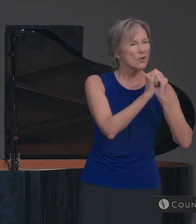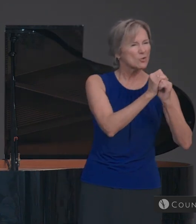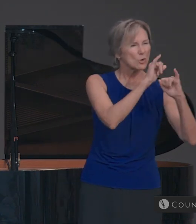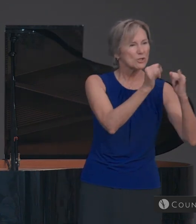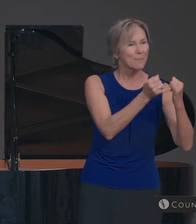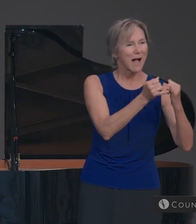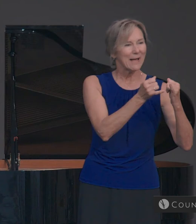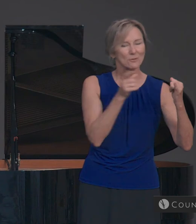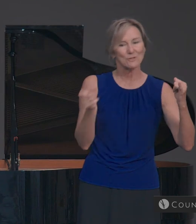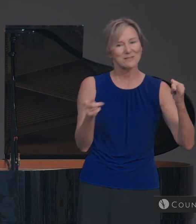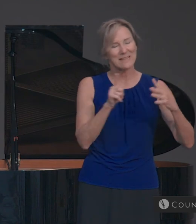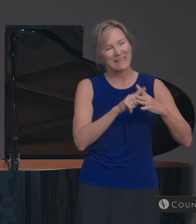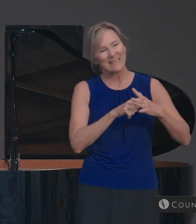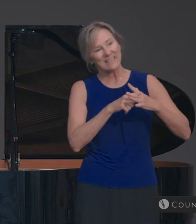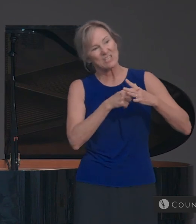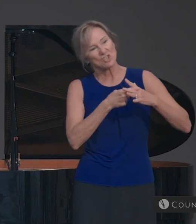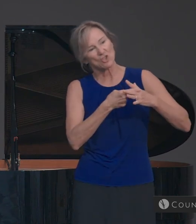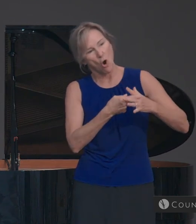grandfather did,